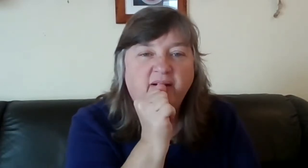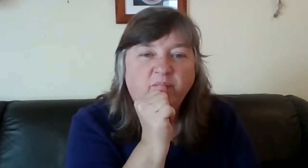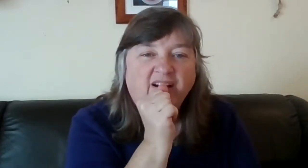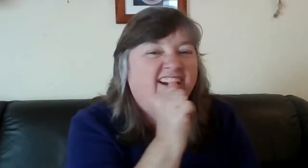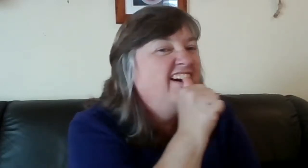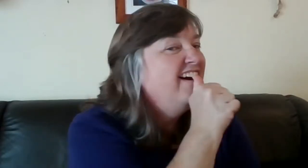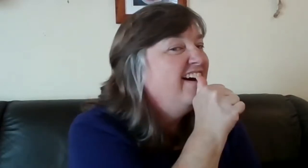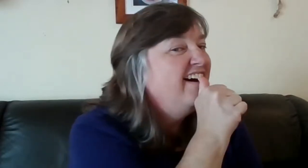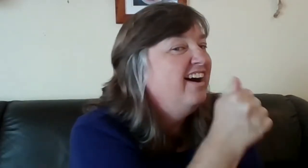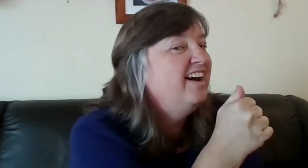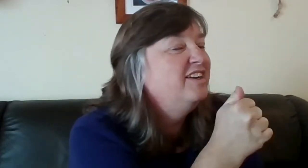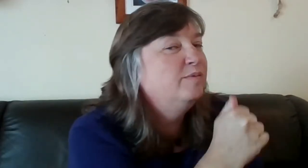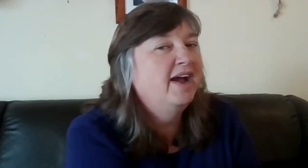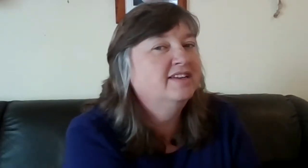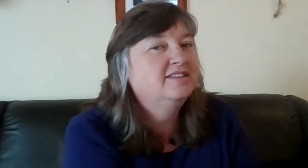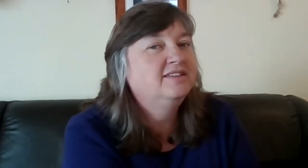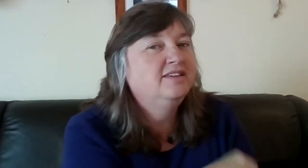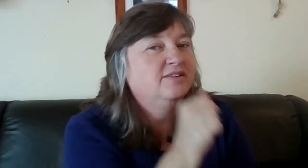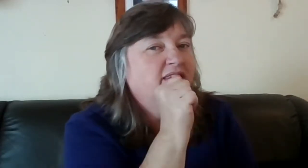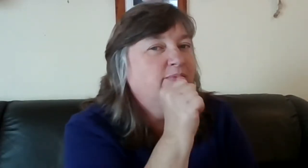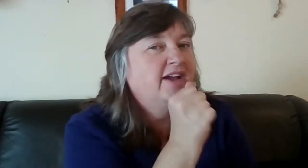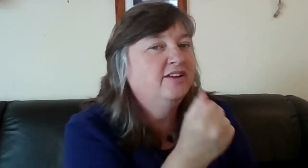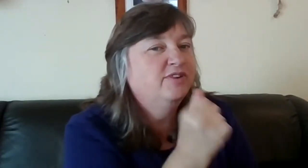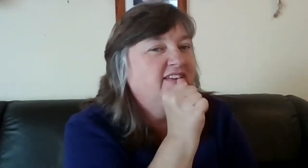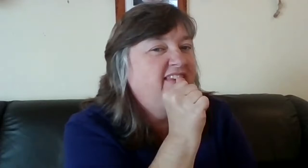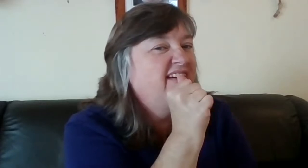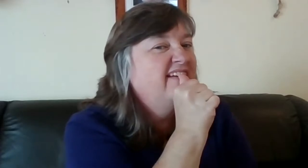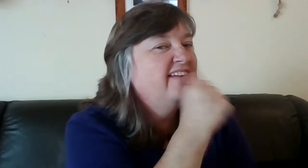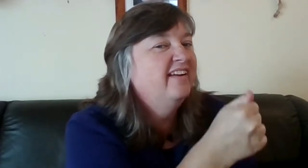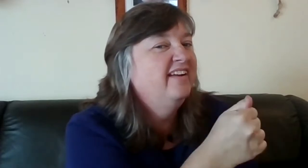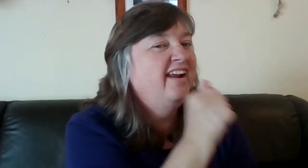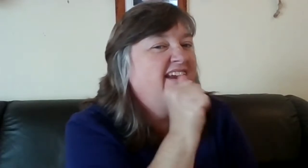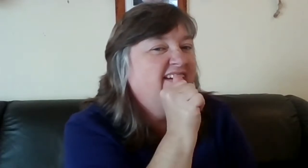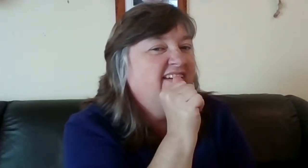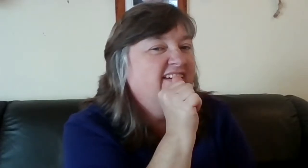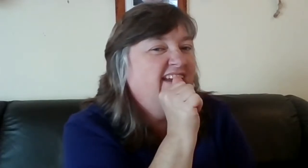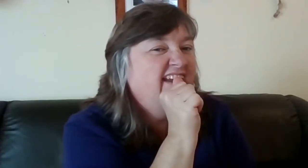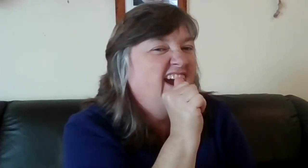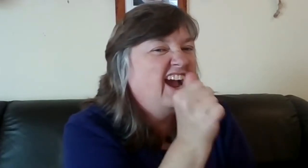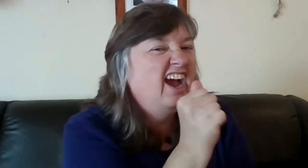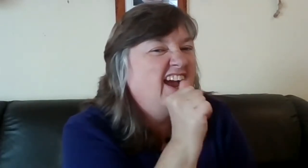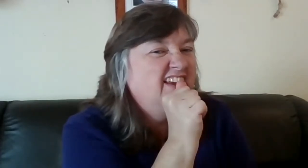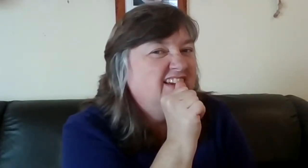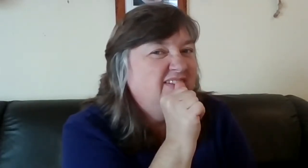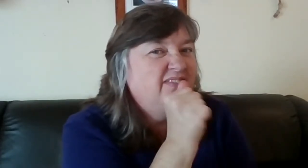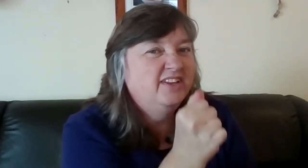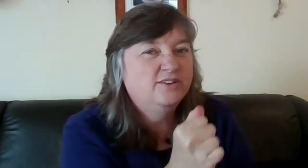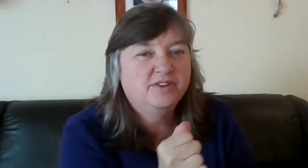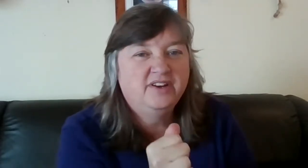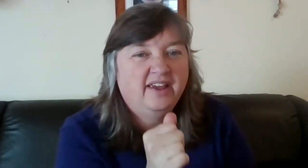thumb under your back, the back of your front teeth. Nut, kind of like, even if you do it with your